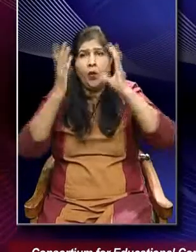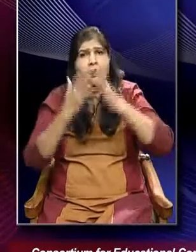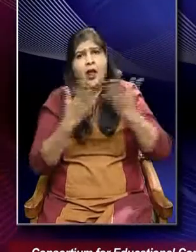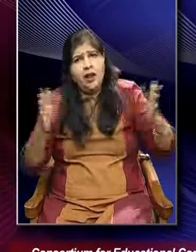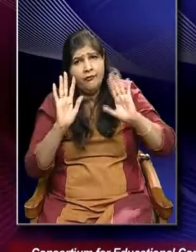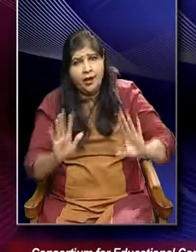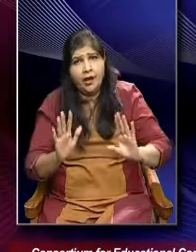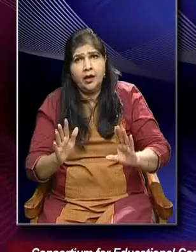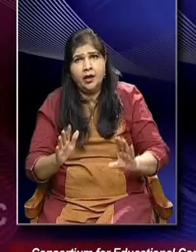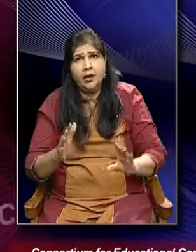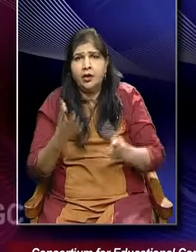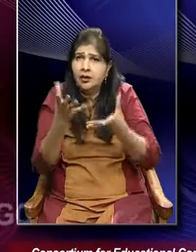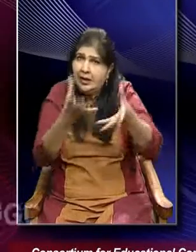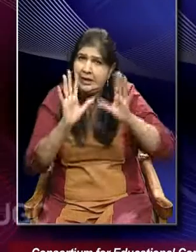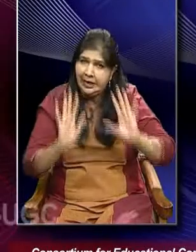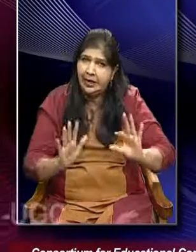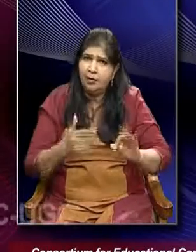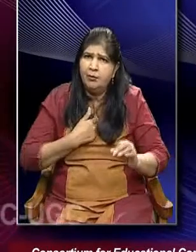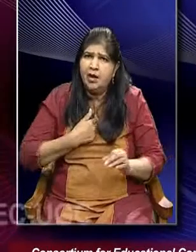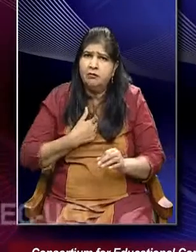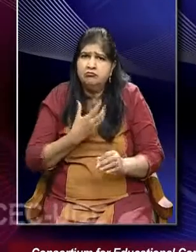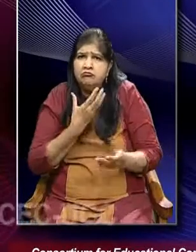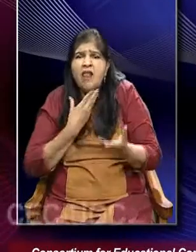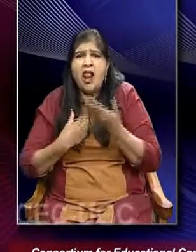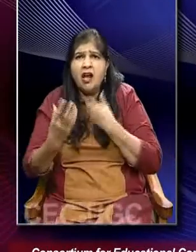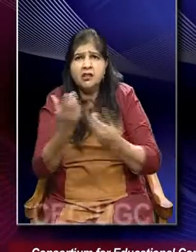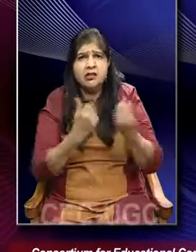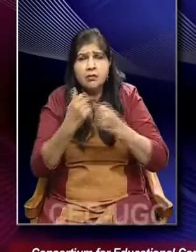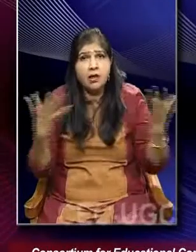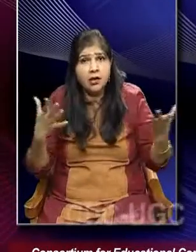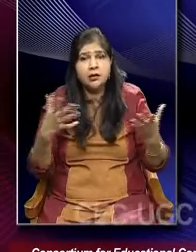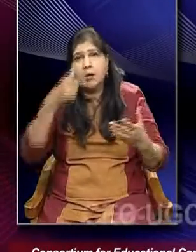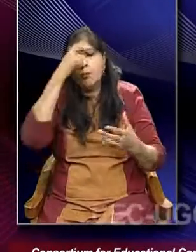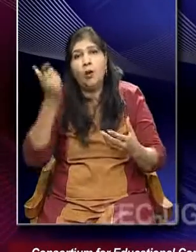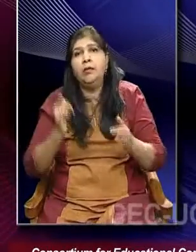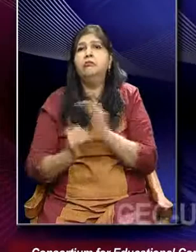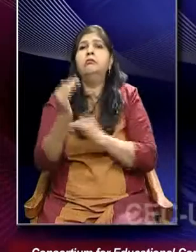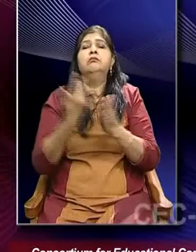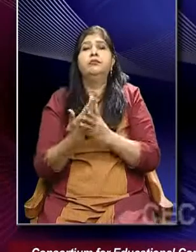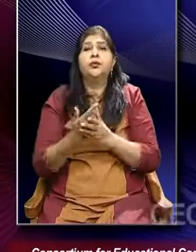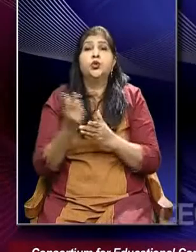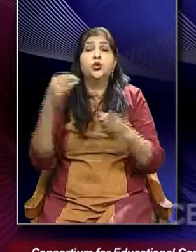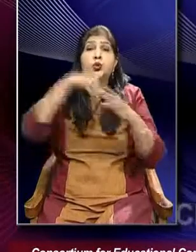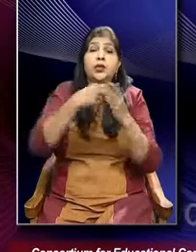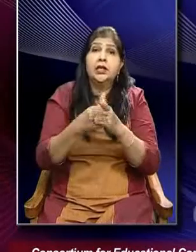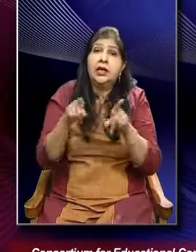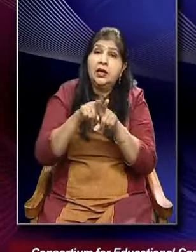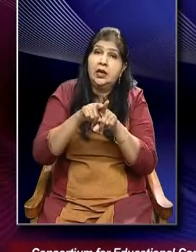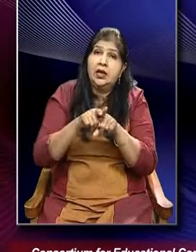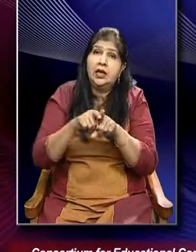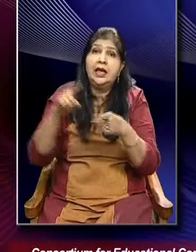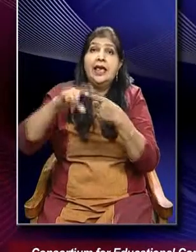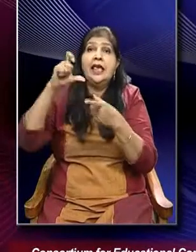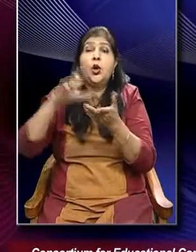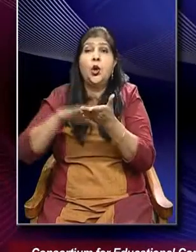for our greed. To put this vision and these important words in context of